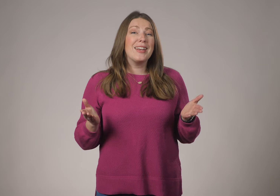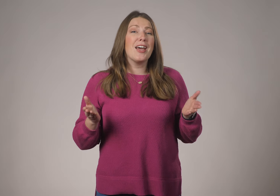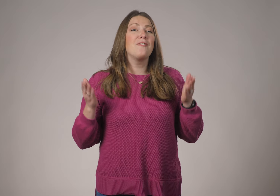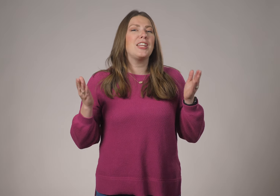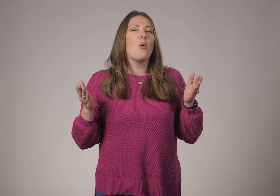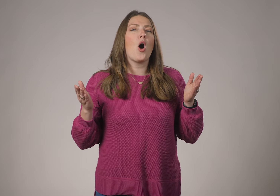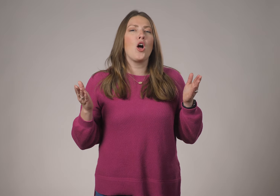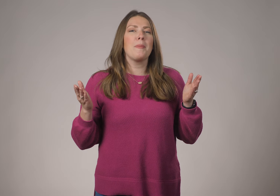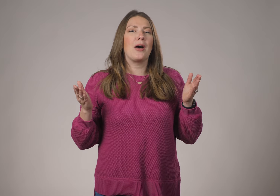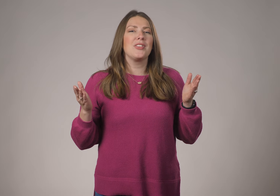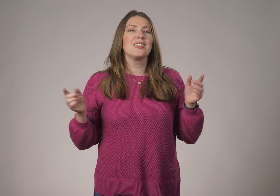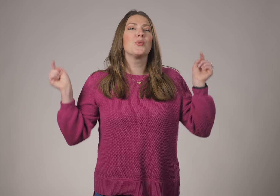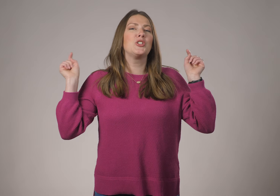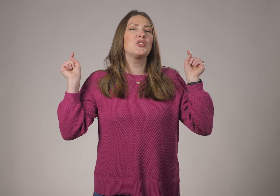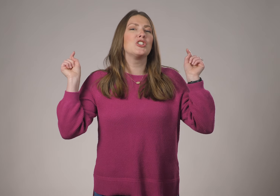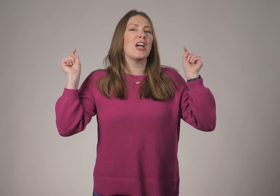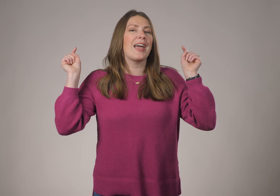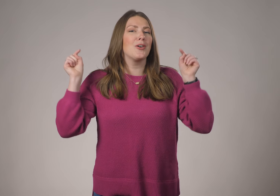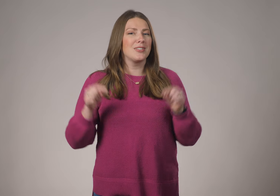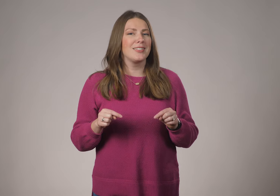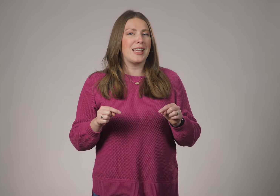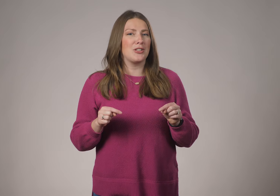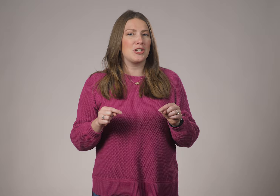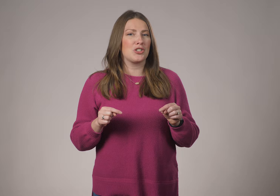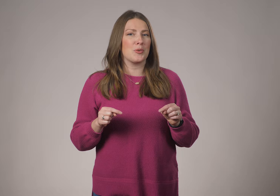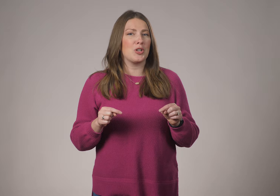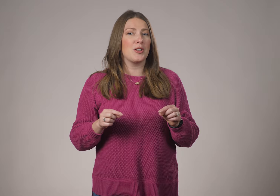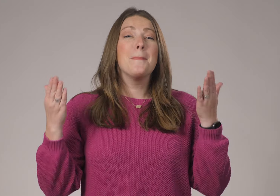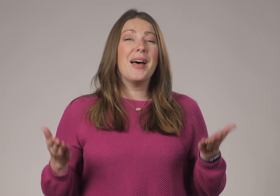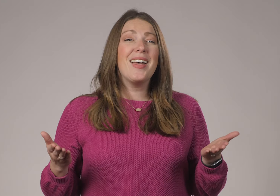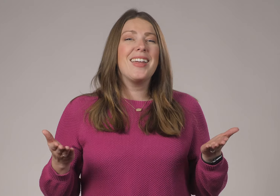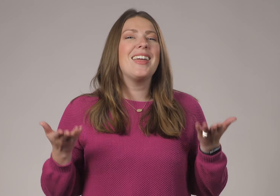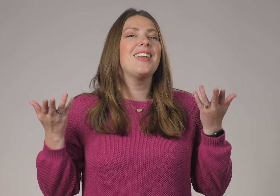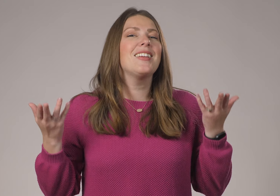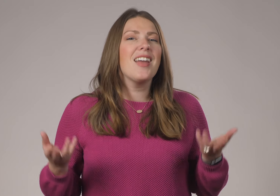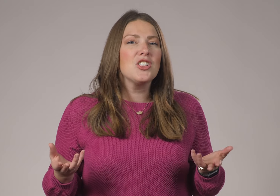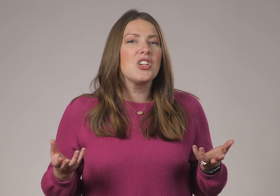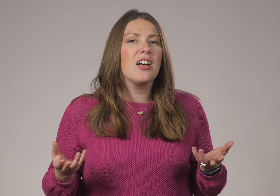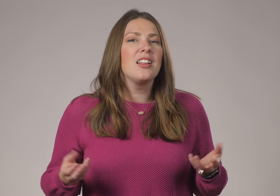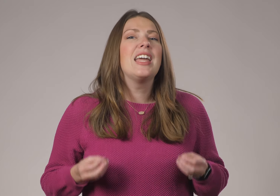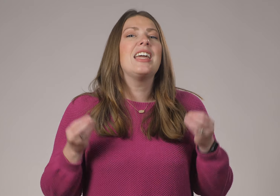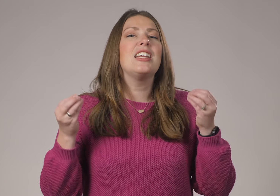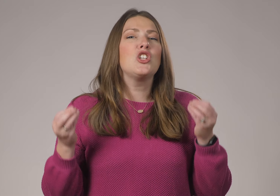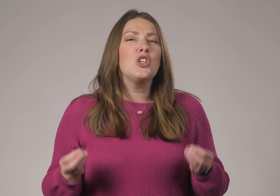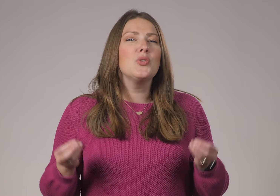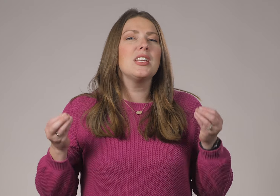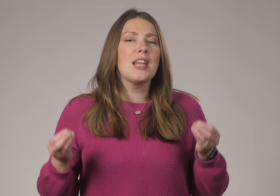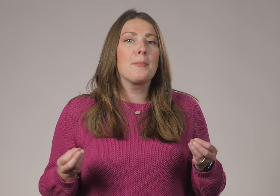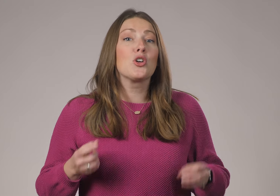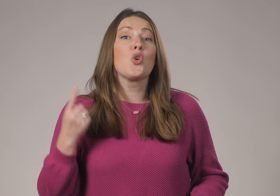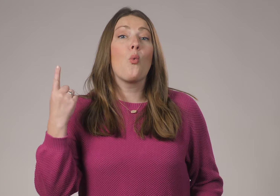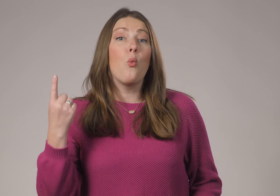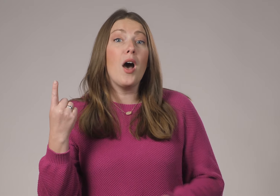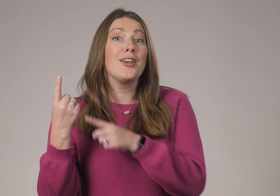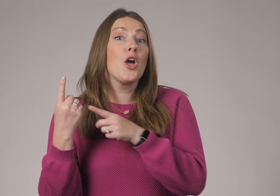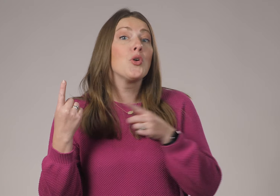a video all about this, which you can check out down in the description. But in a nutshell, it's using numbers 1